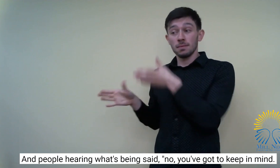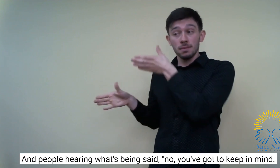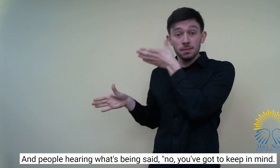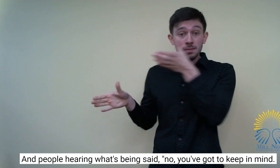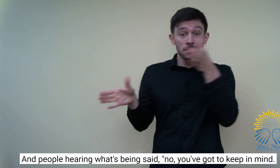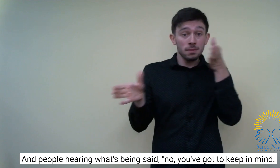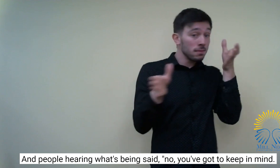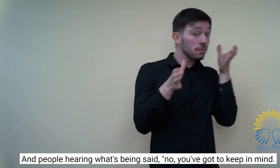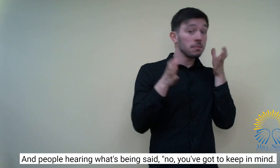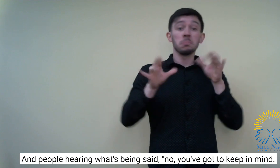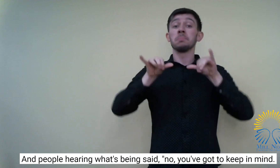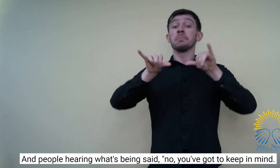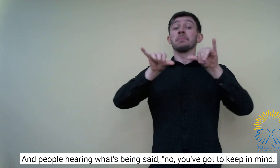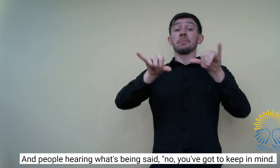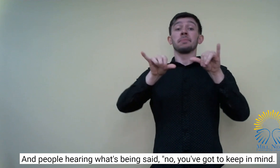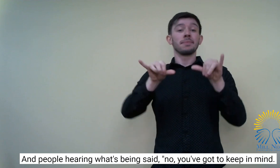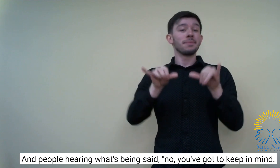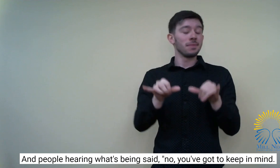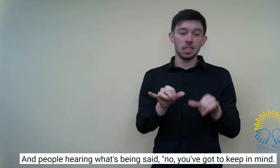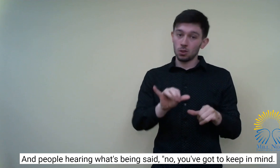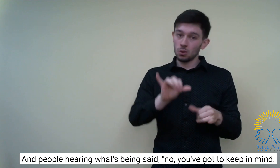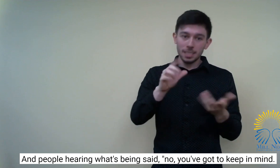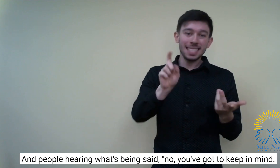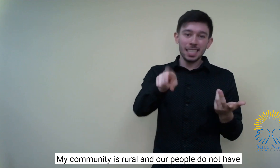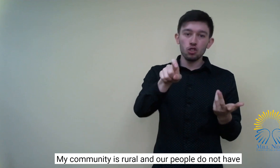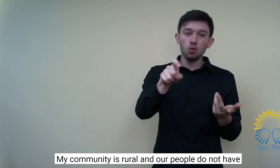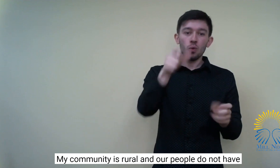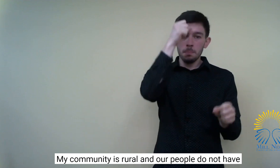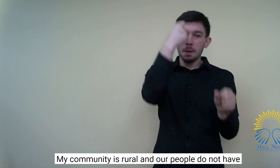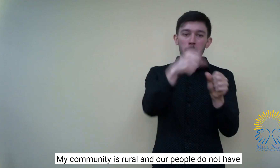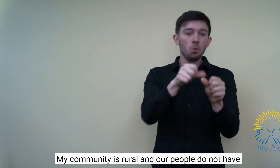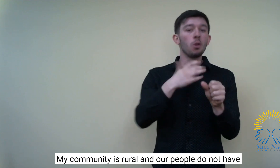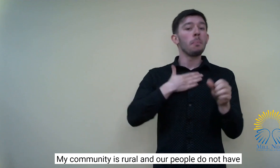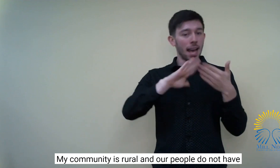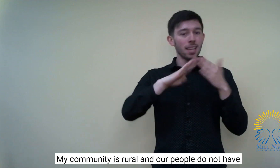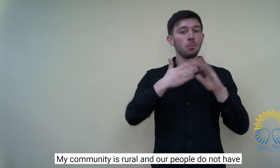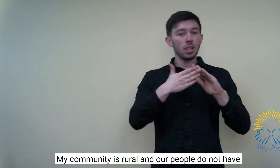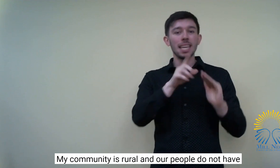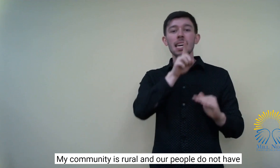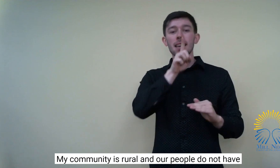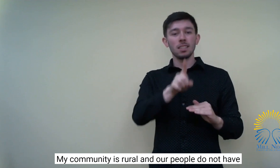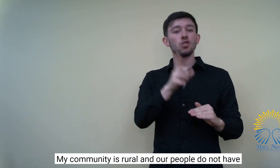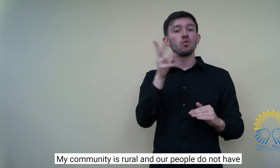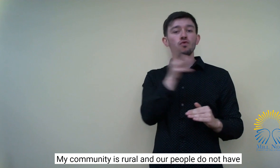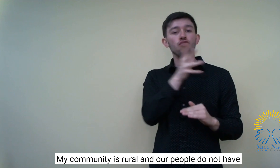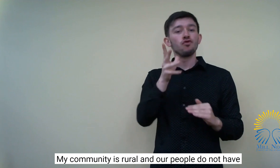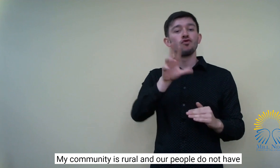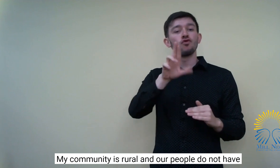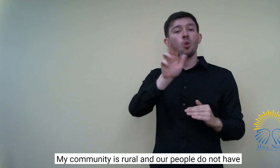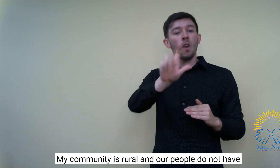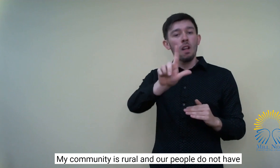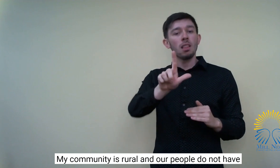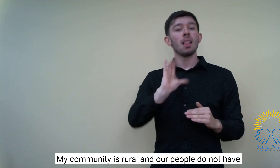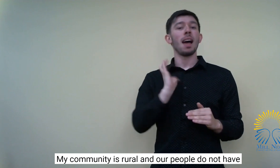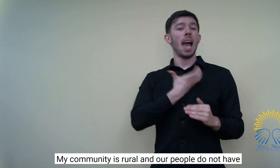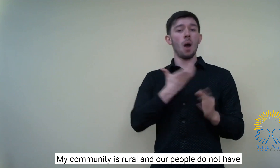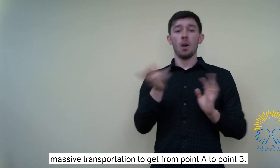being said. No, you've got to keep in mind, my community is rural and our people do not have